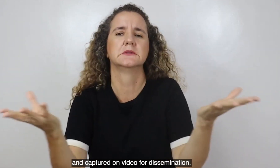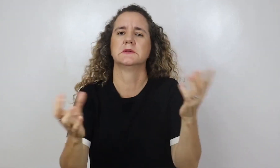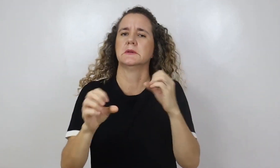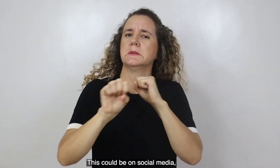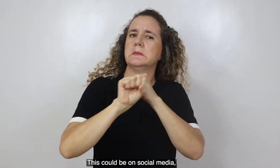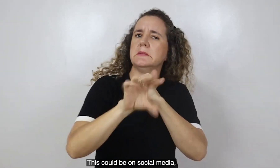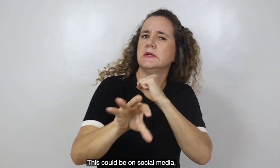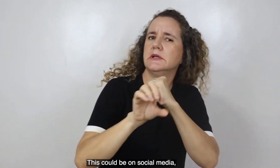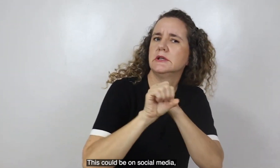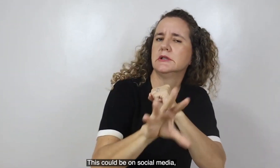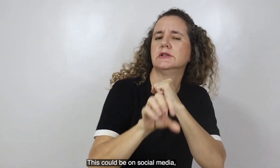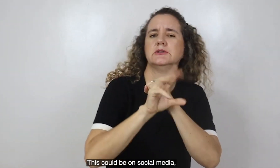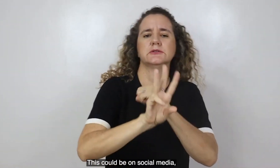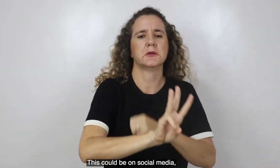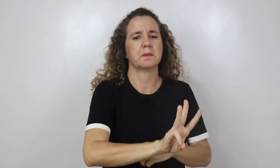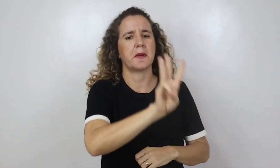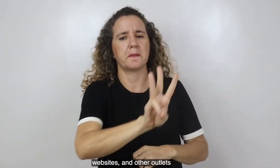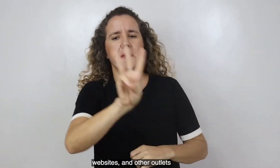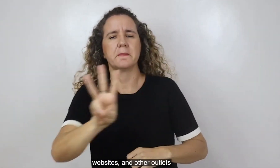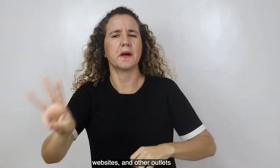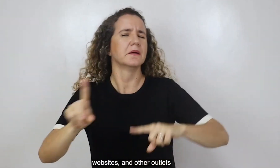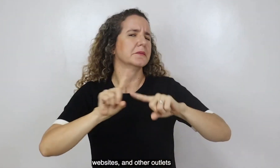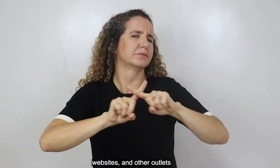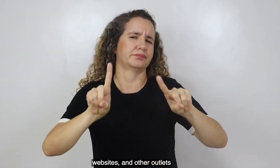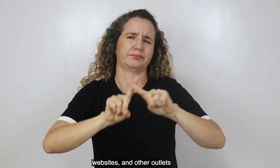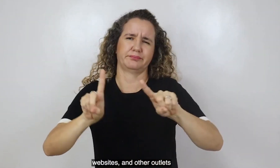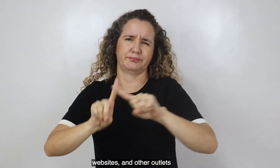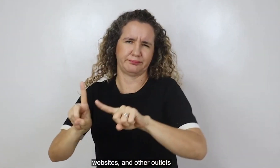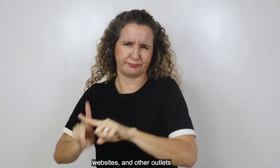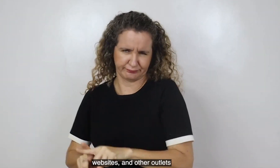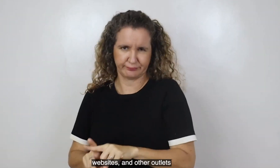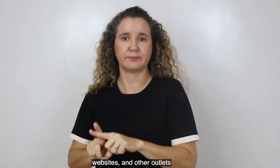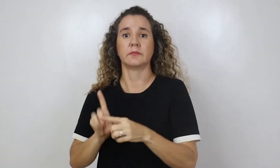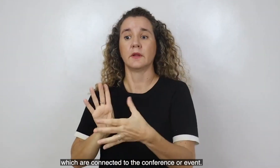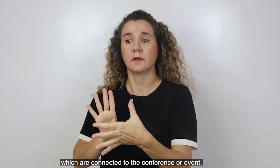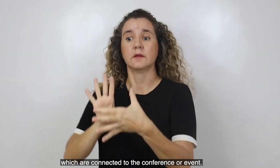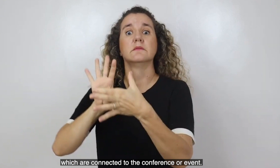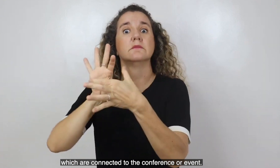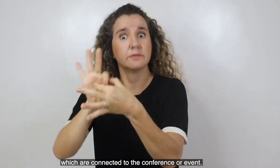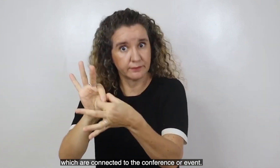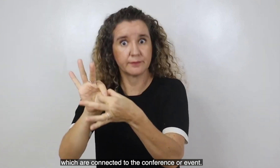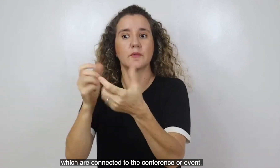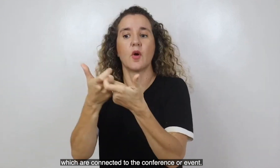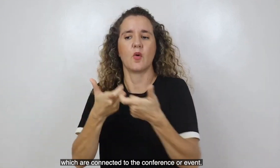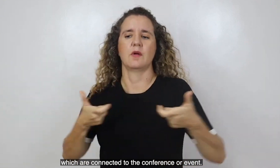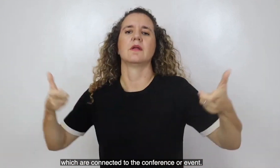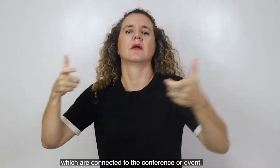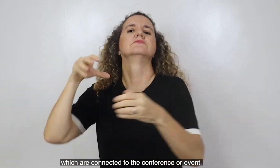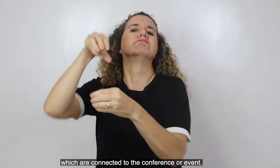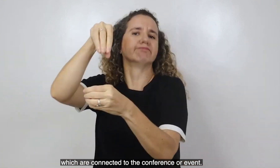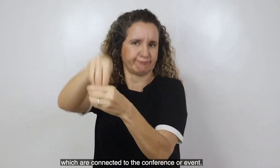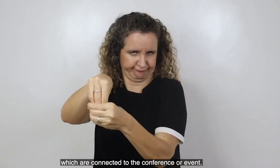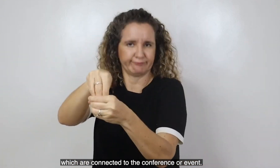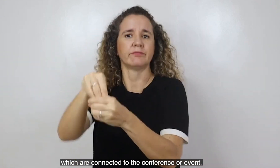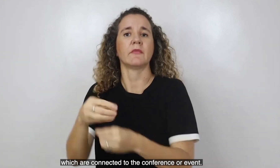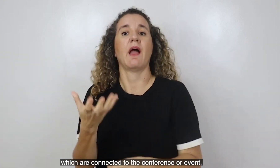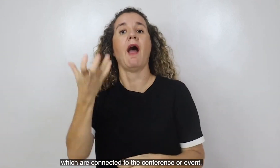media, websites, and other outlets which are connected to the conference or event. In